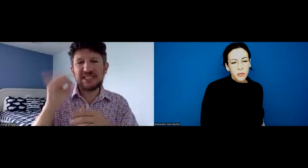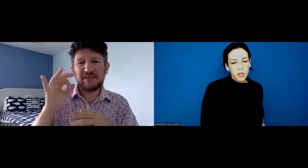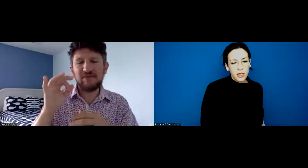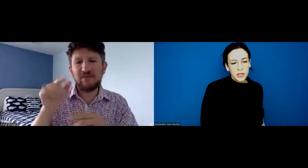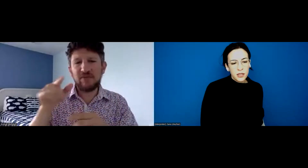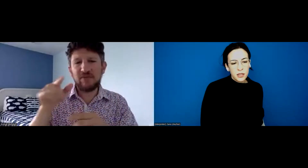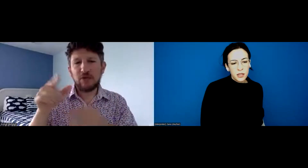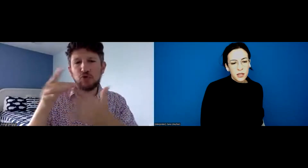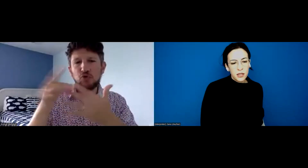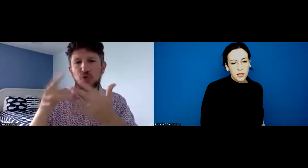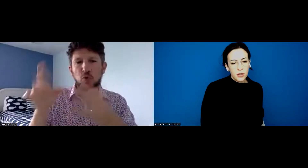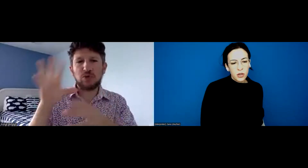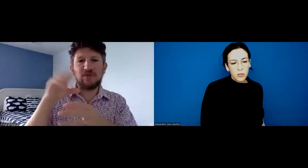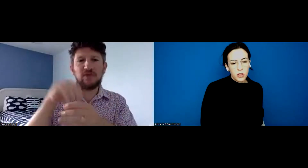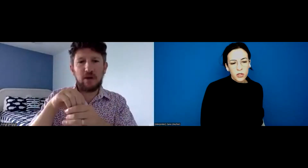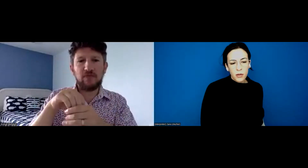with options